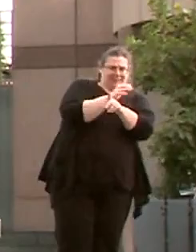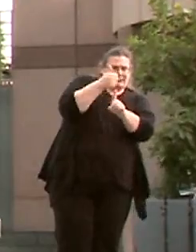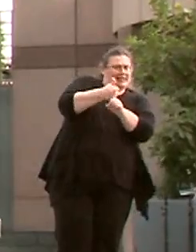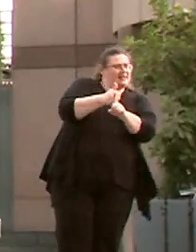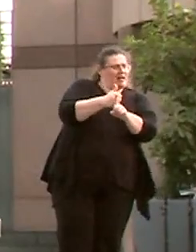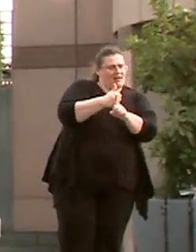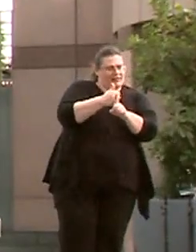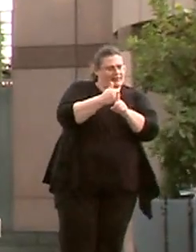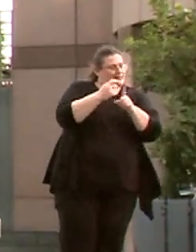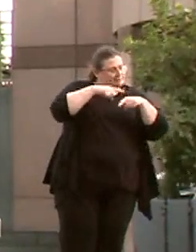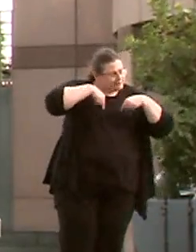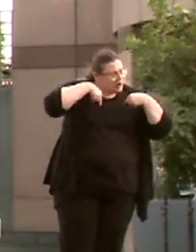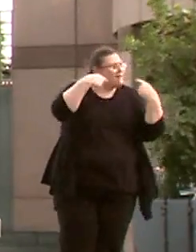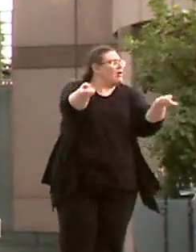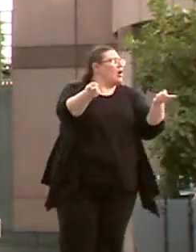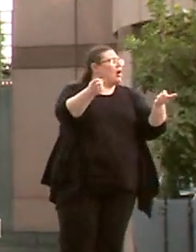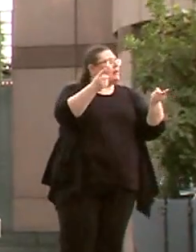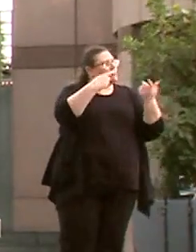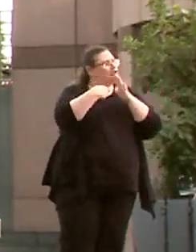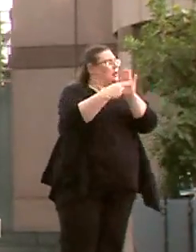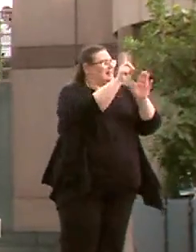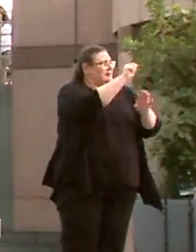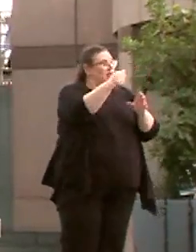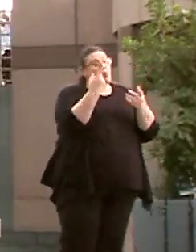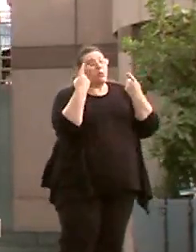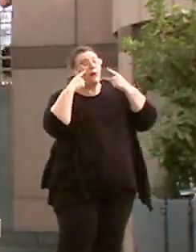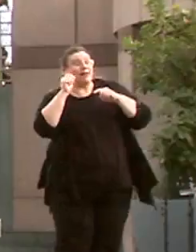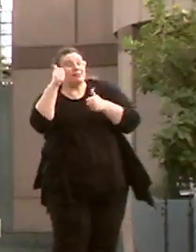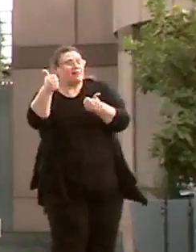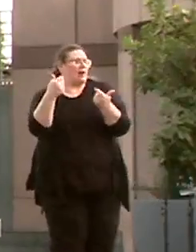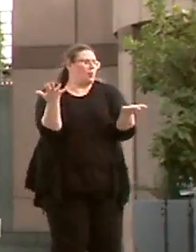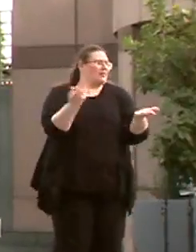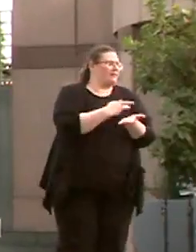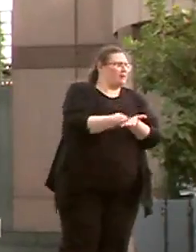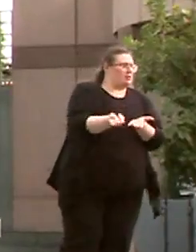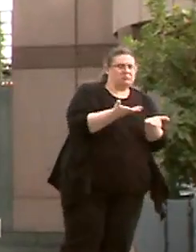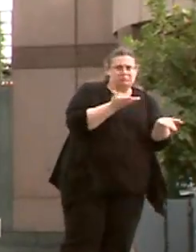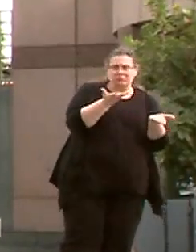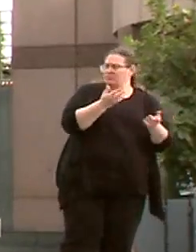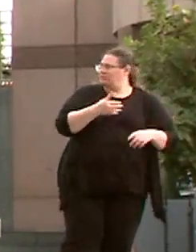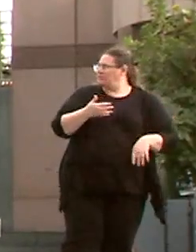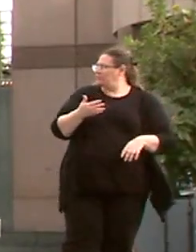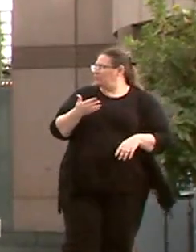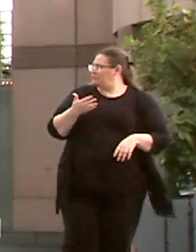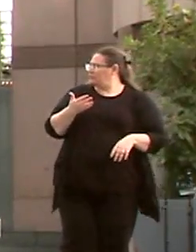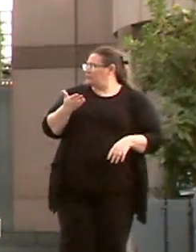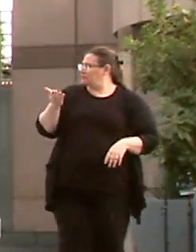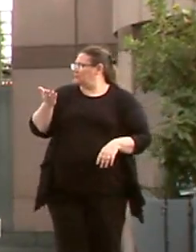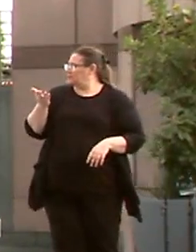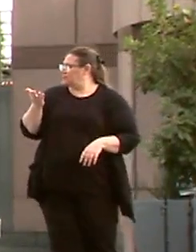bringing disability to the forefront of film, kind of like what we were just talking about.